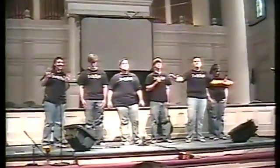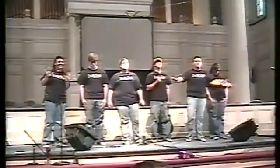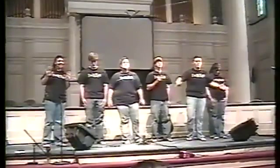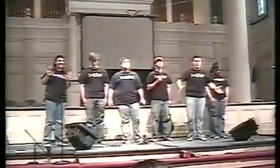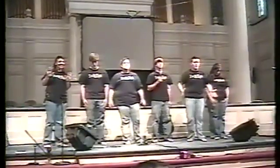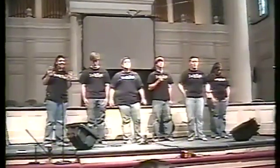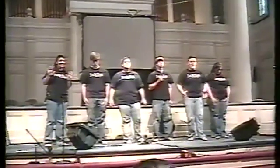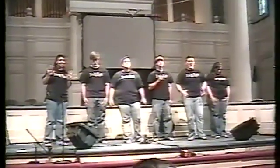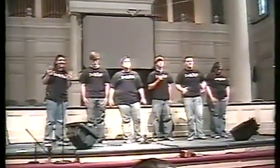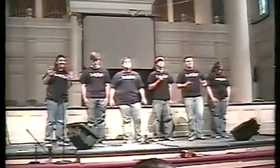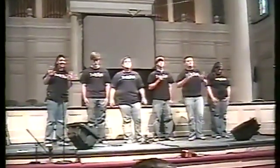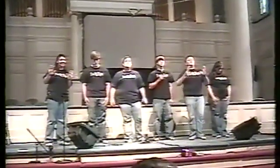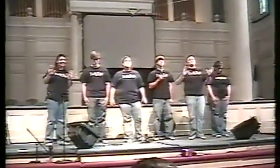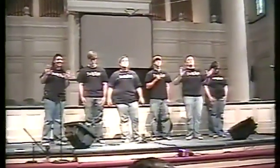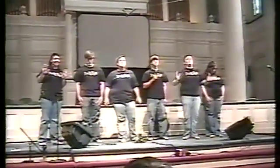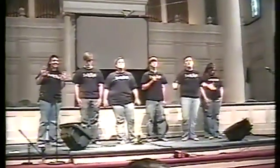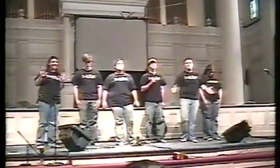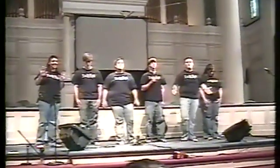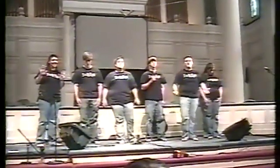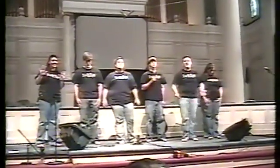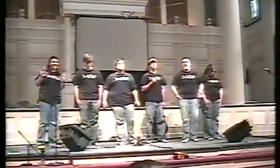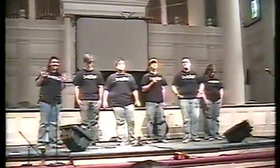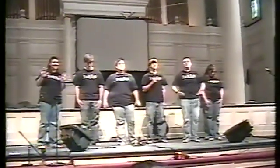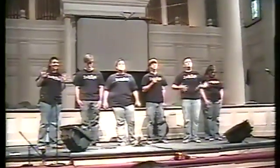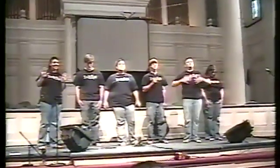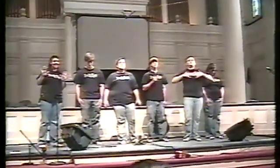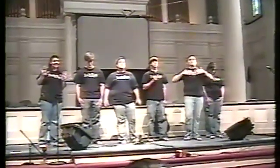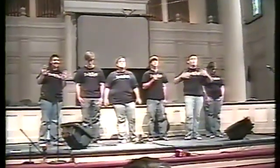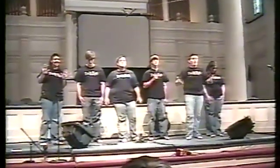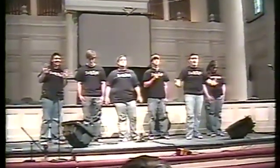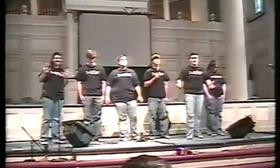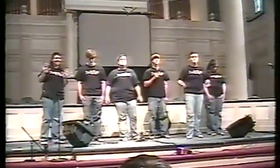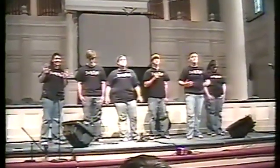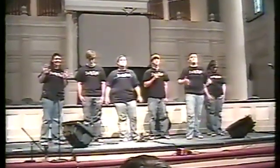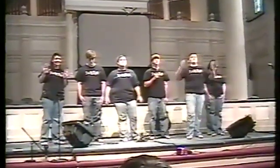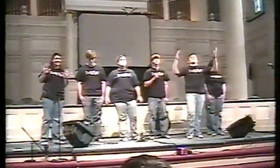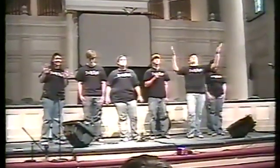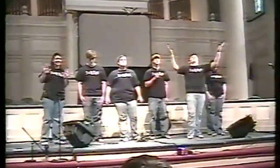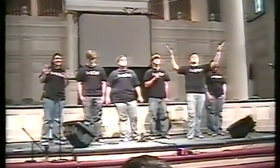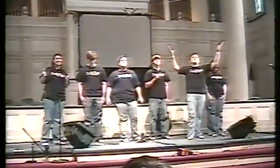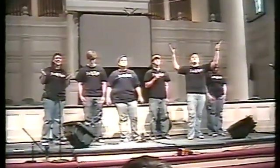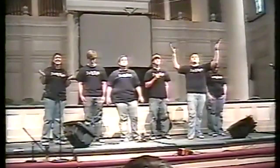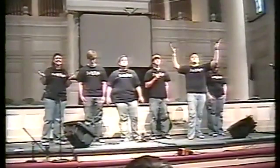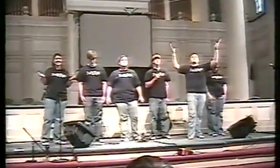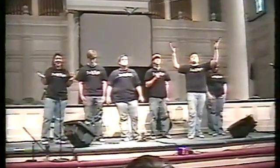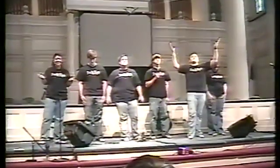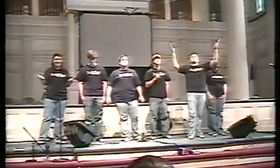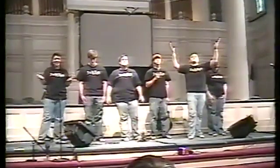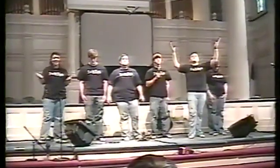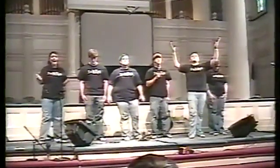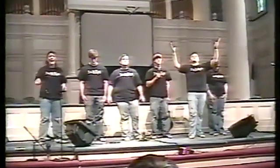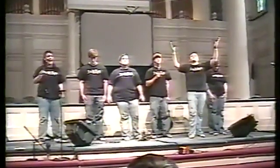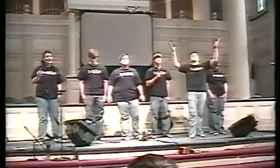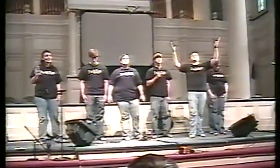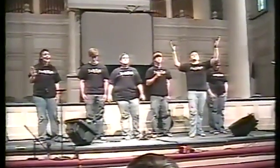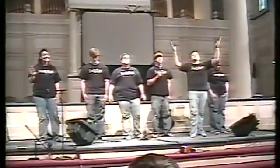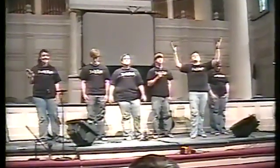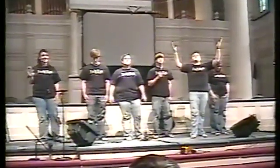differently than we do. And it's just so crowded over there. I mean, it would just really freak me out. To be in South America, I know how dangerous it